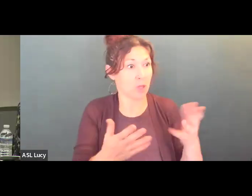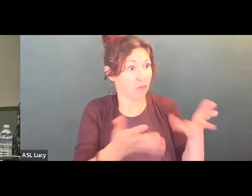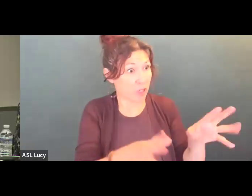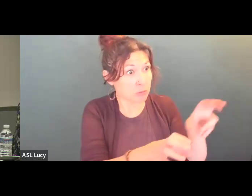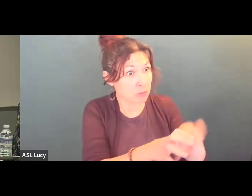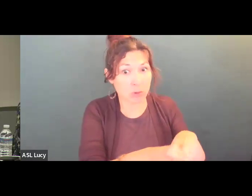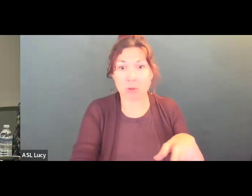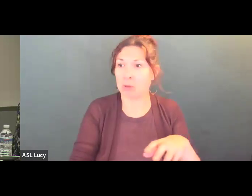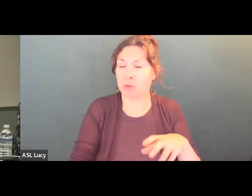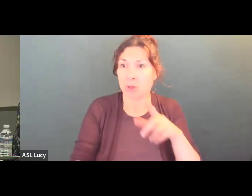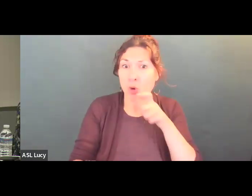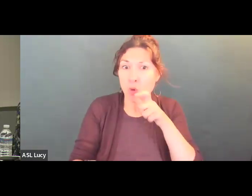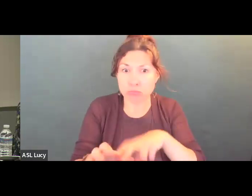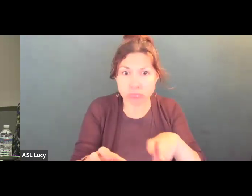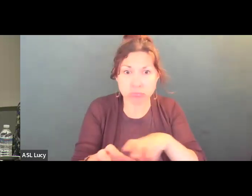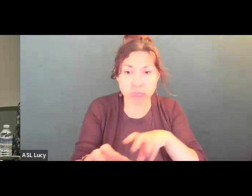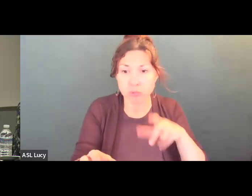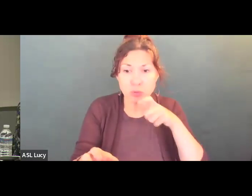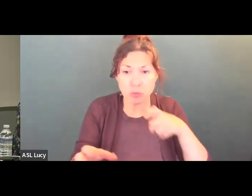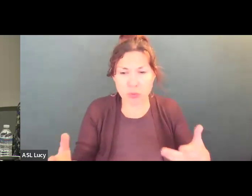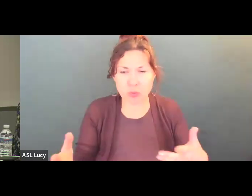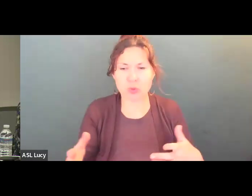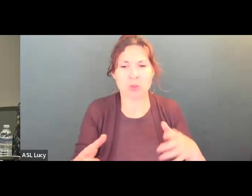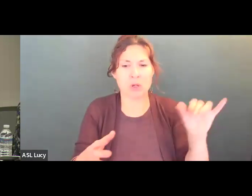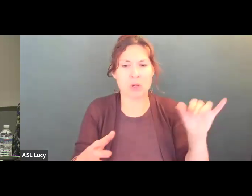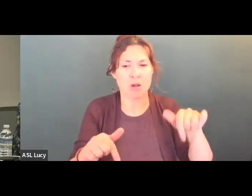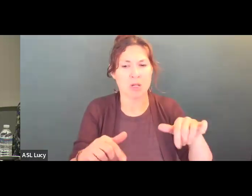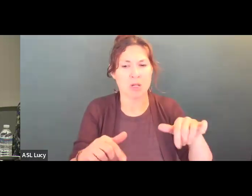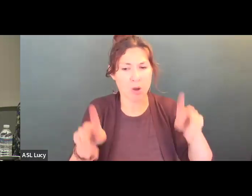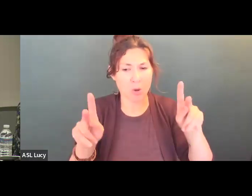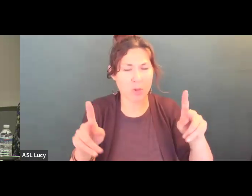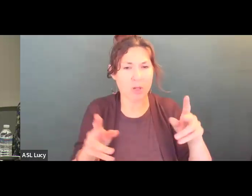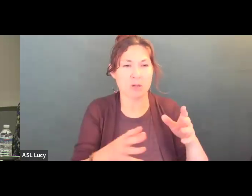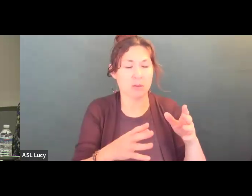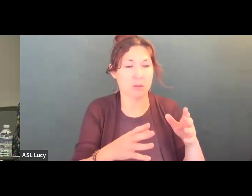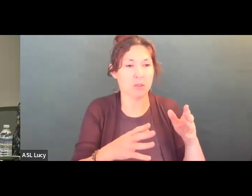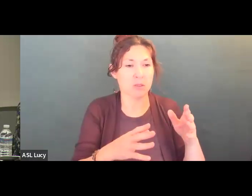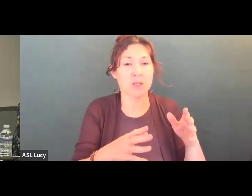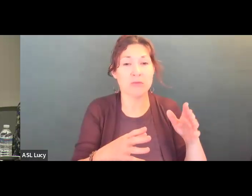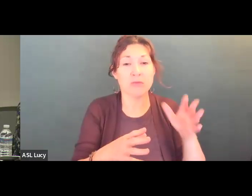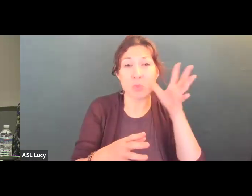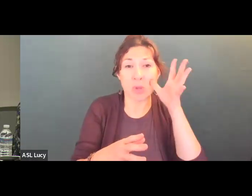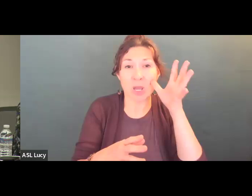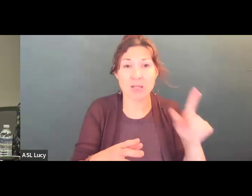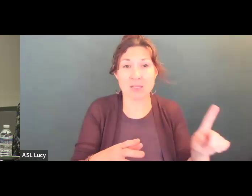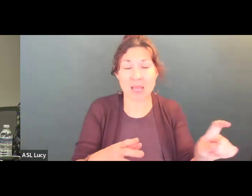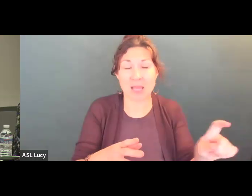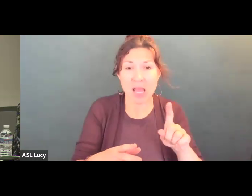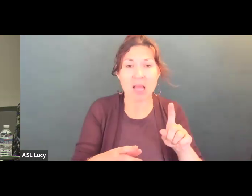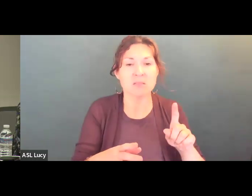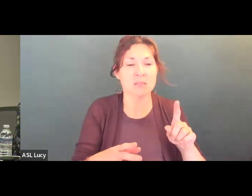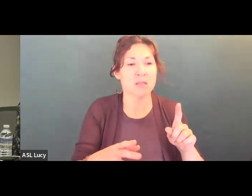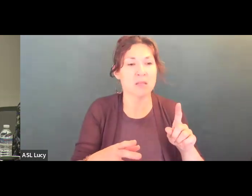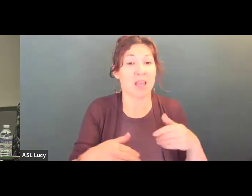Amen. I would also use this as an opportunity to ask parents, particularly of younger students, please mark belongings so that